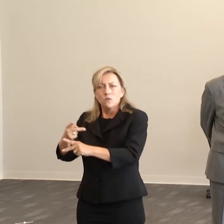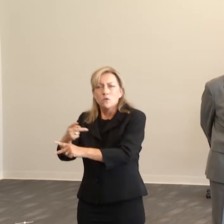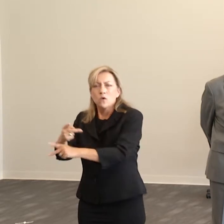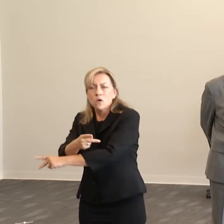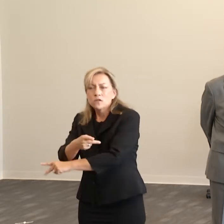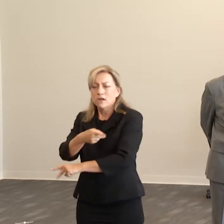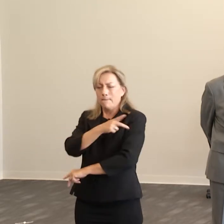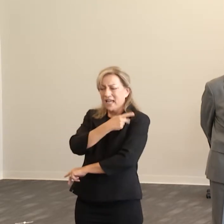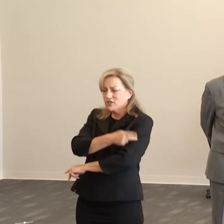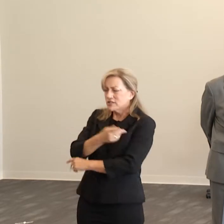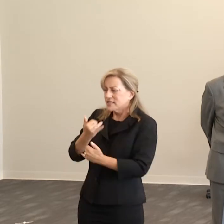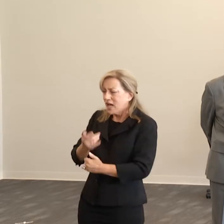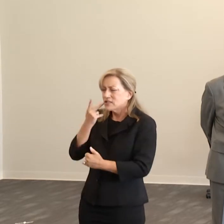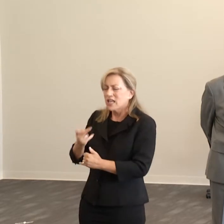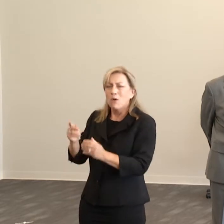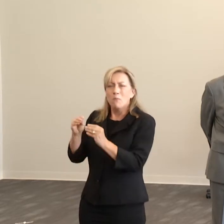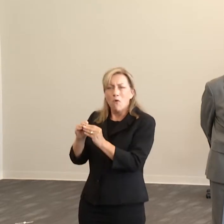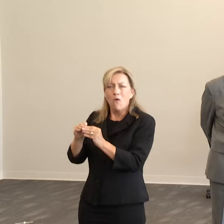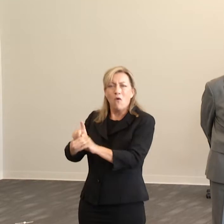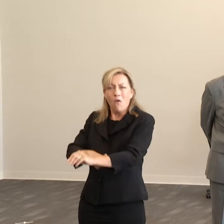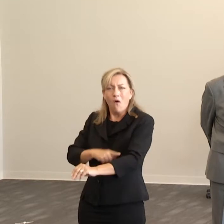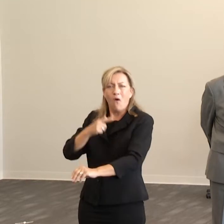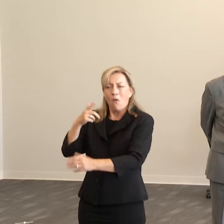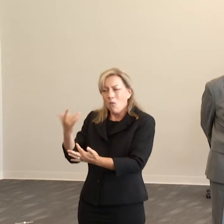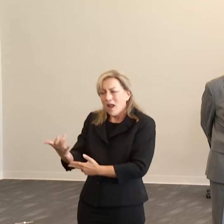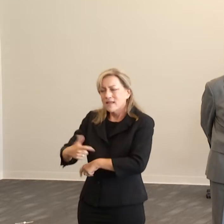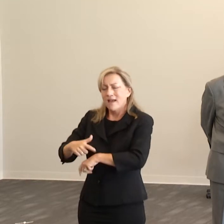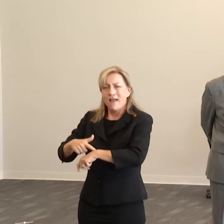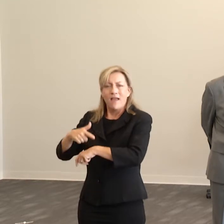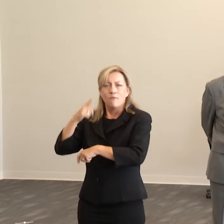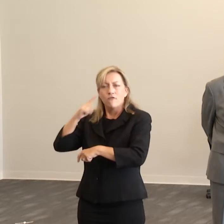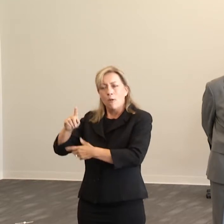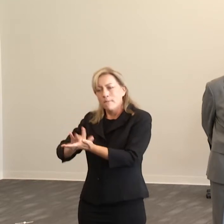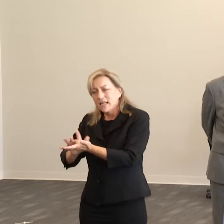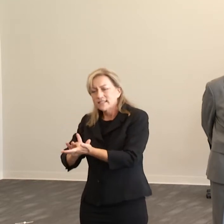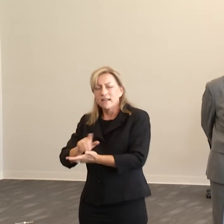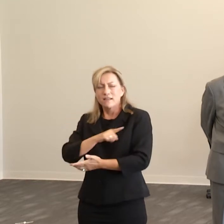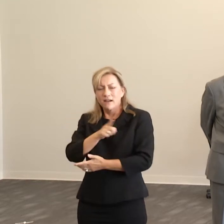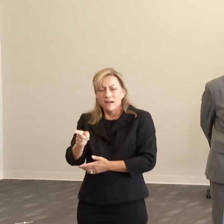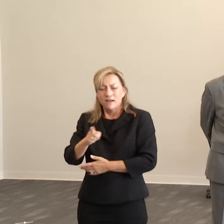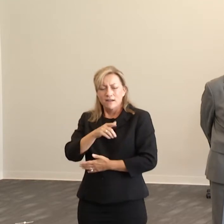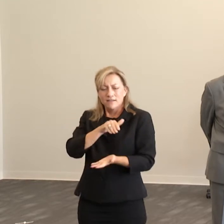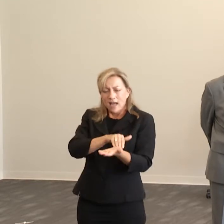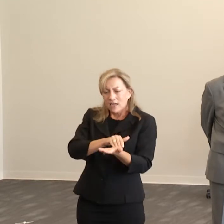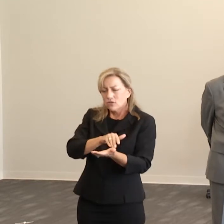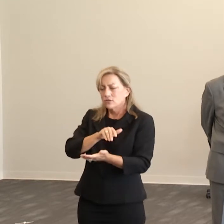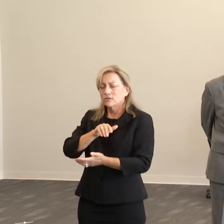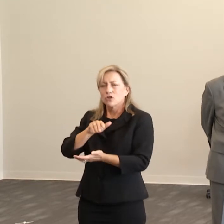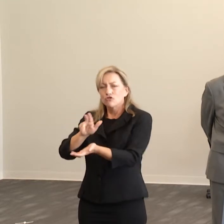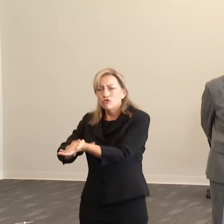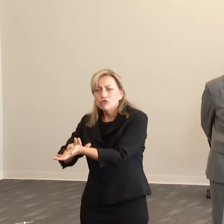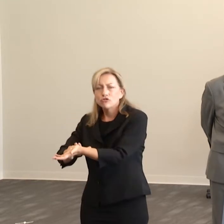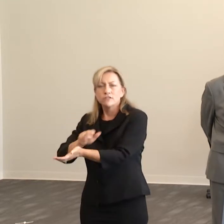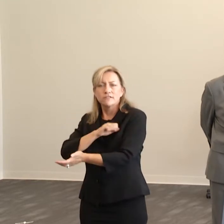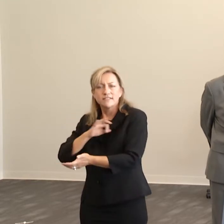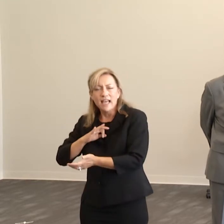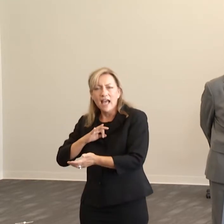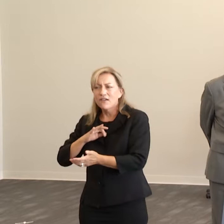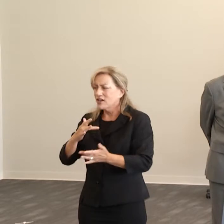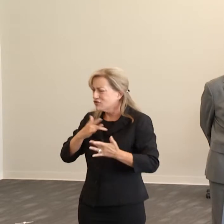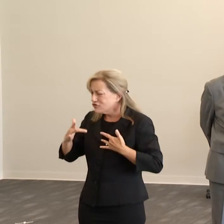medications, and our doctors, pharmacists, nurses, and staff are concerned because the problem is growing.